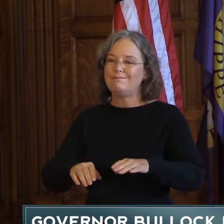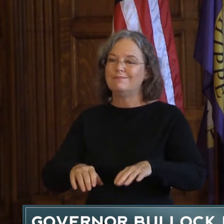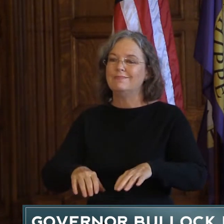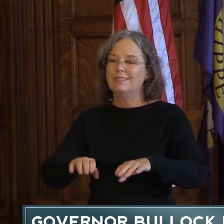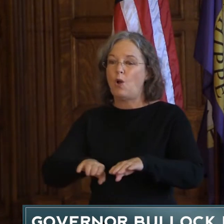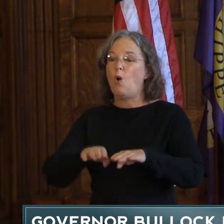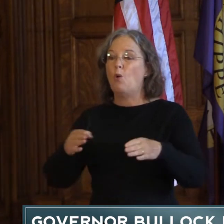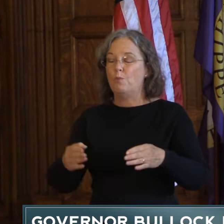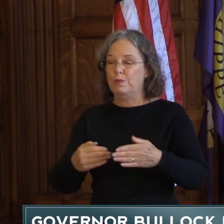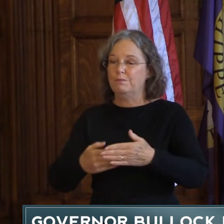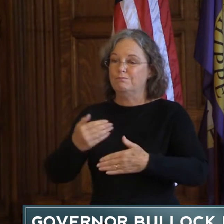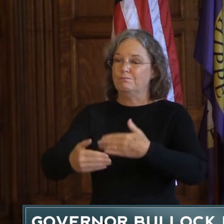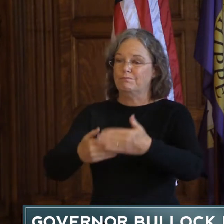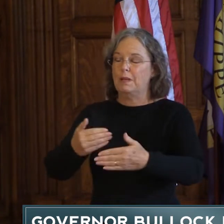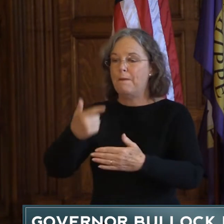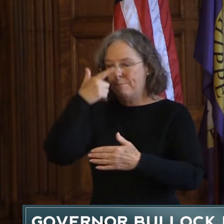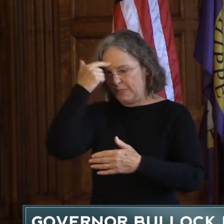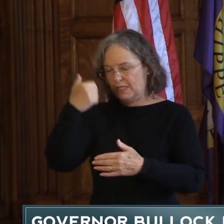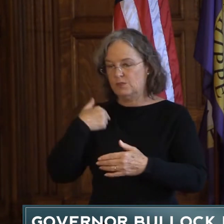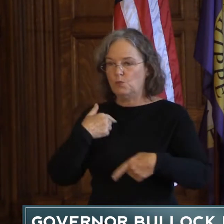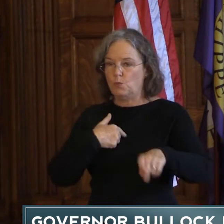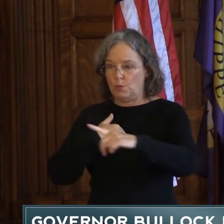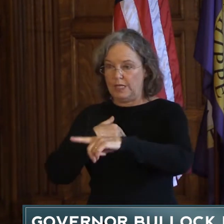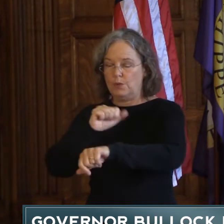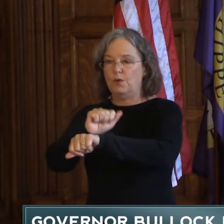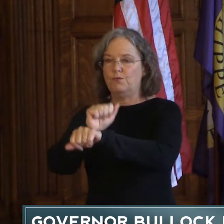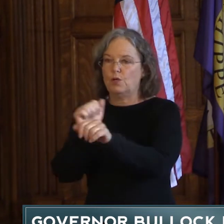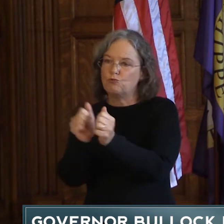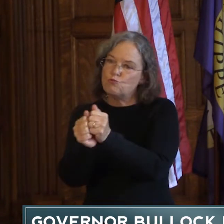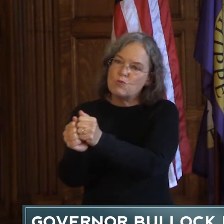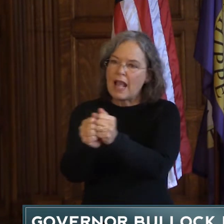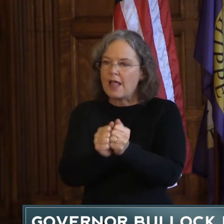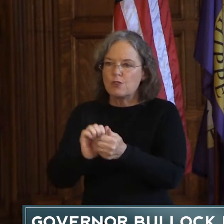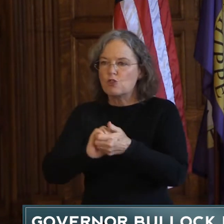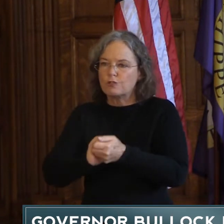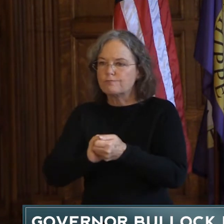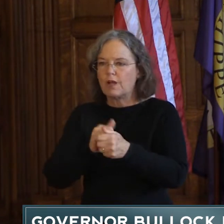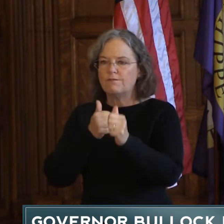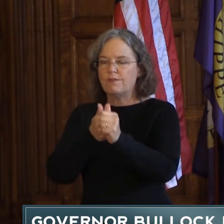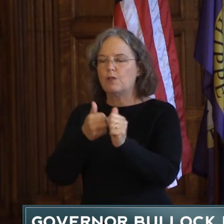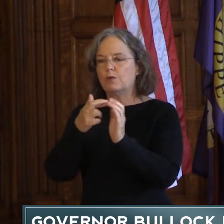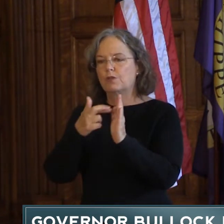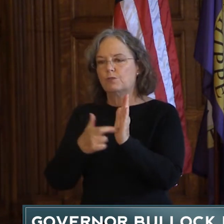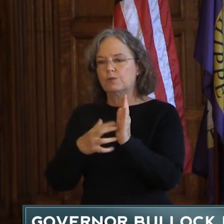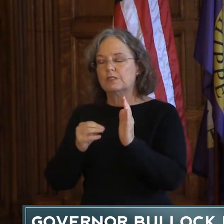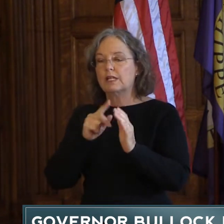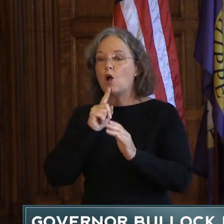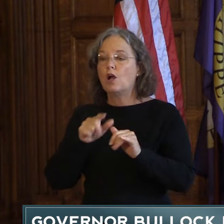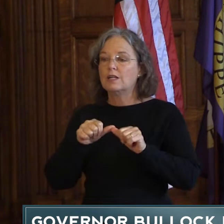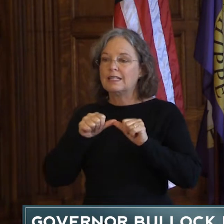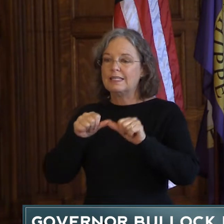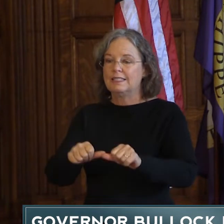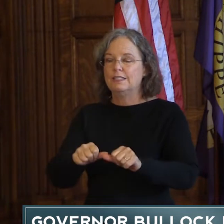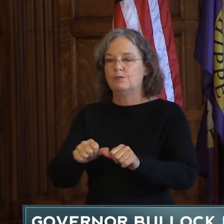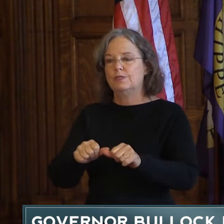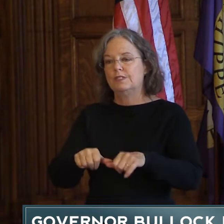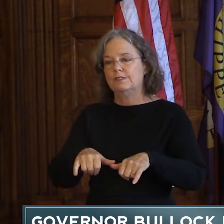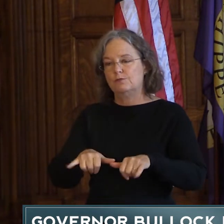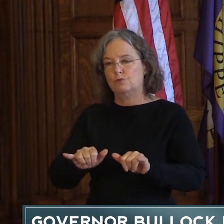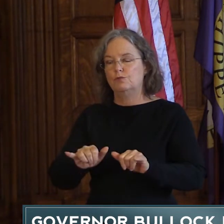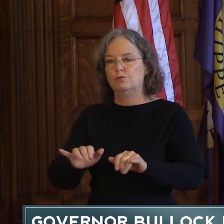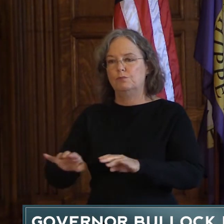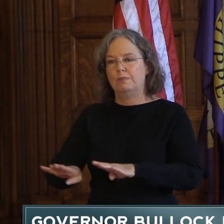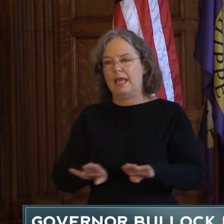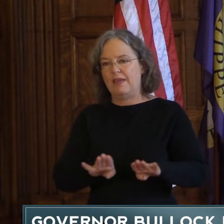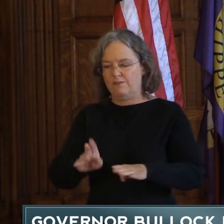worked collectively together to follow the guidelines and indeed are continuing to remain cautious. We must continue